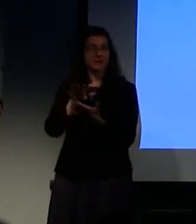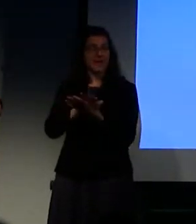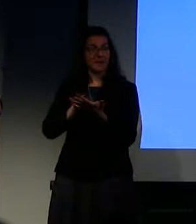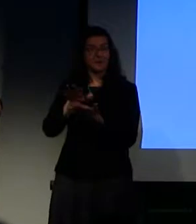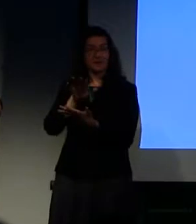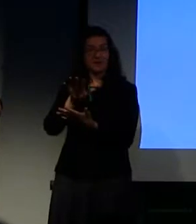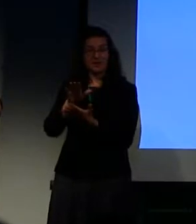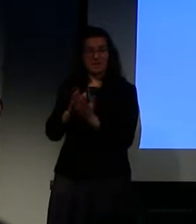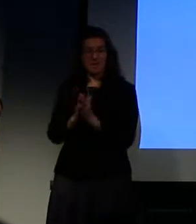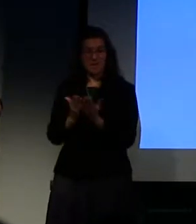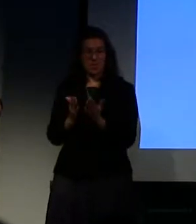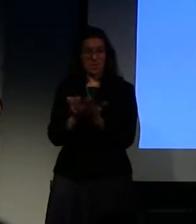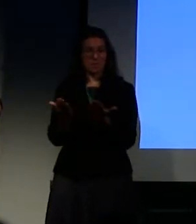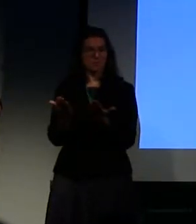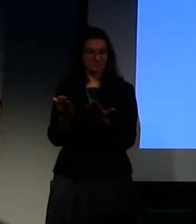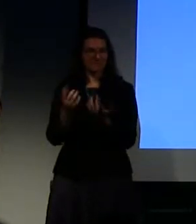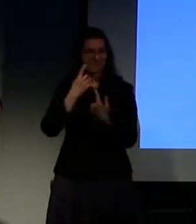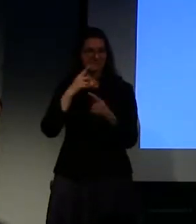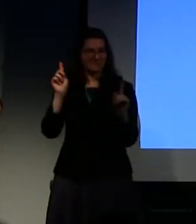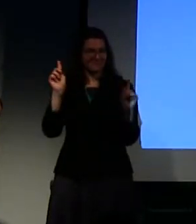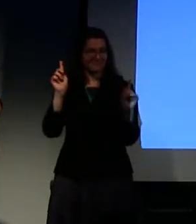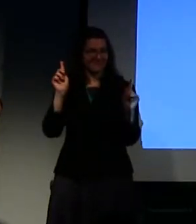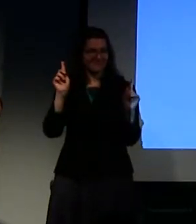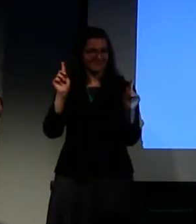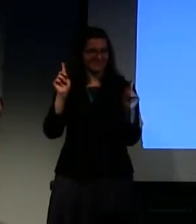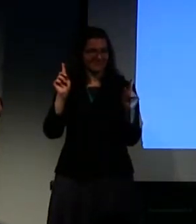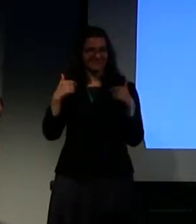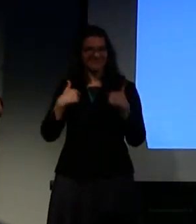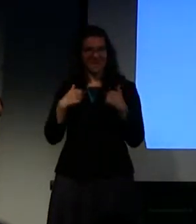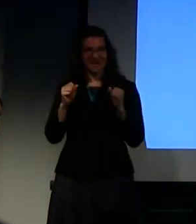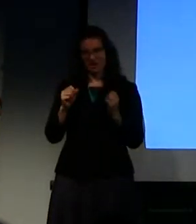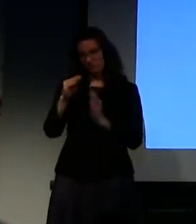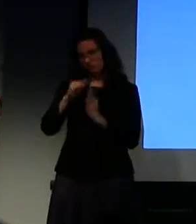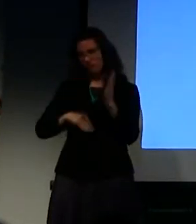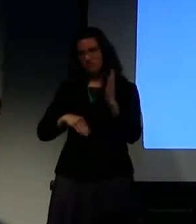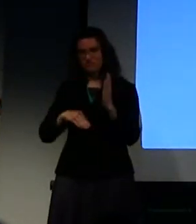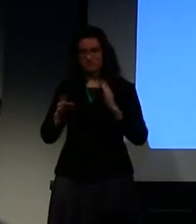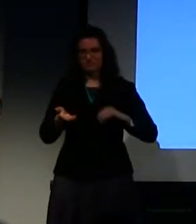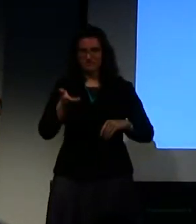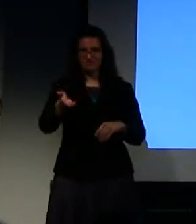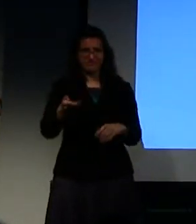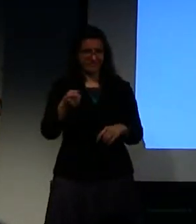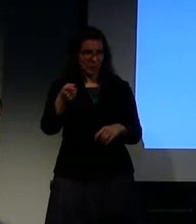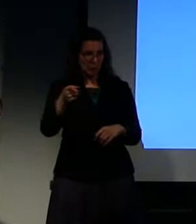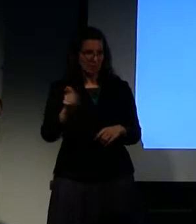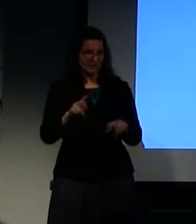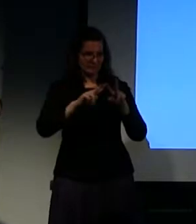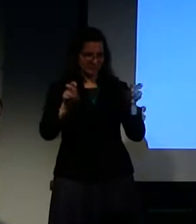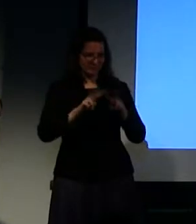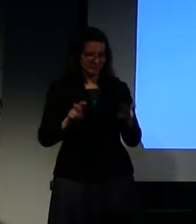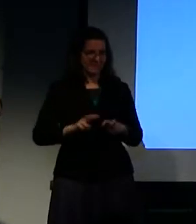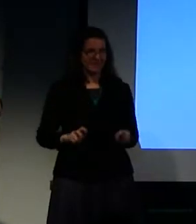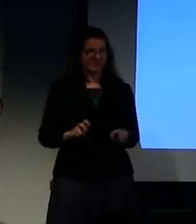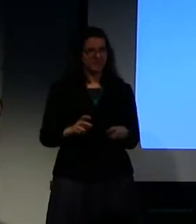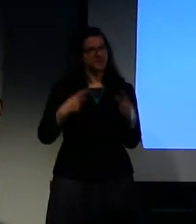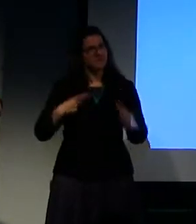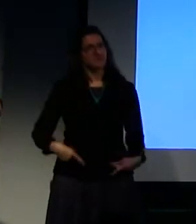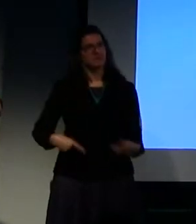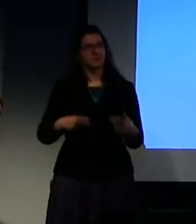me works, where I can put these things that you have to grapple with. There's a physical nature to what you're doing in interacting with the